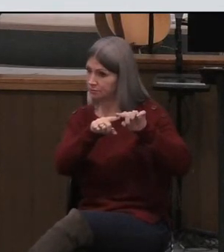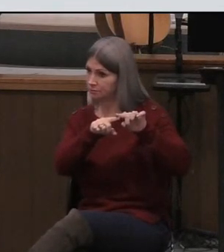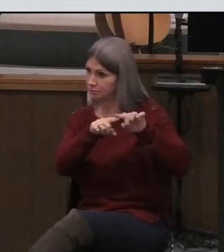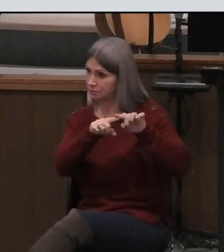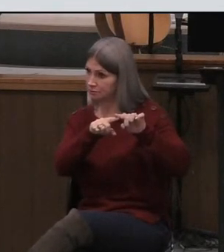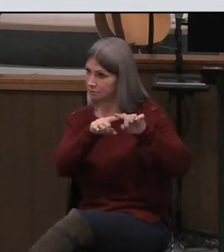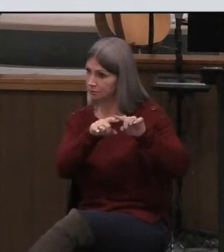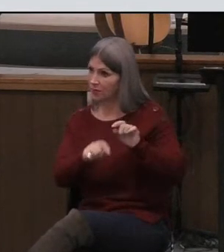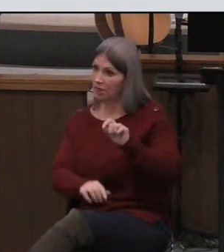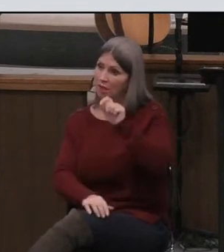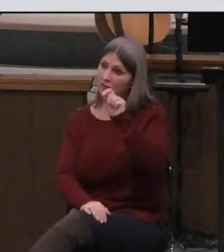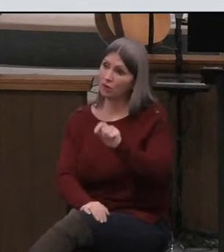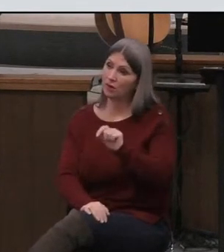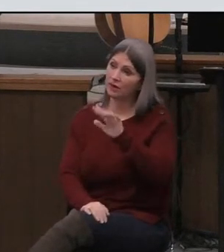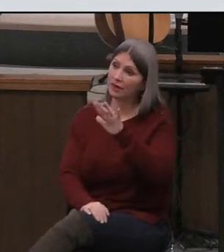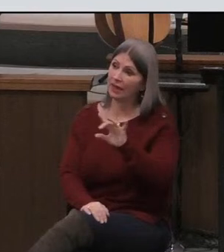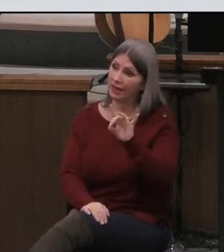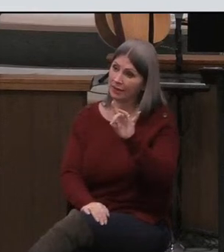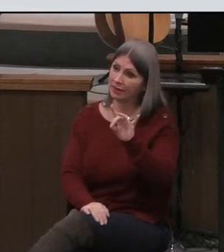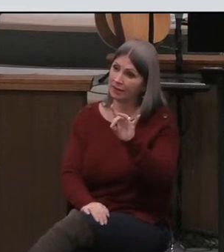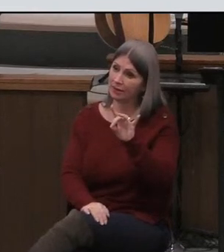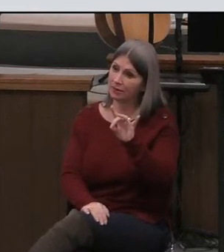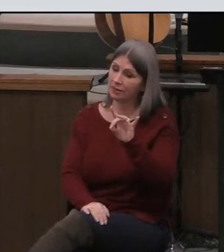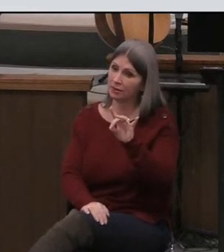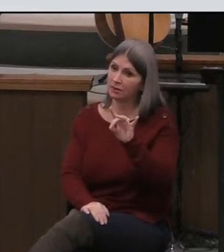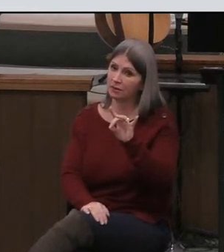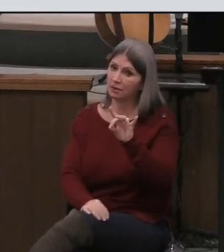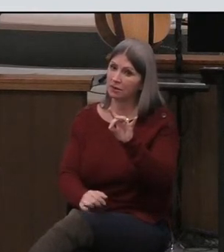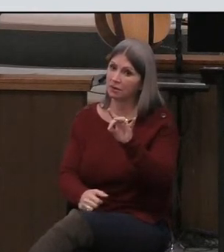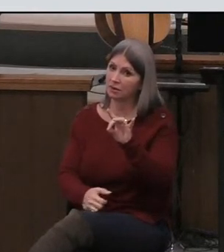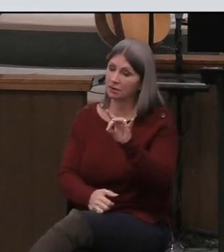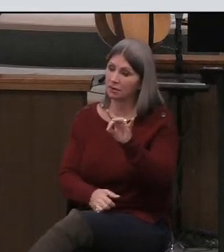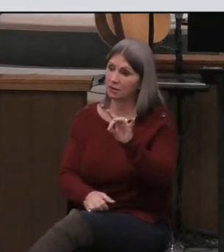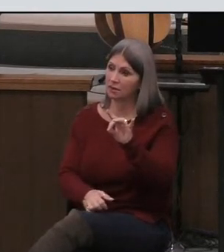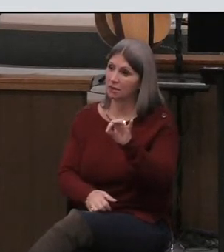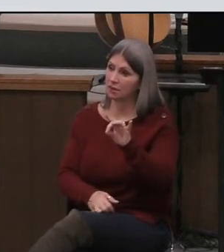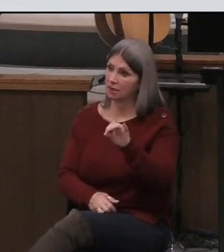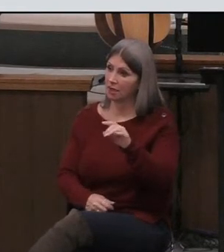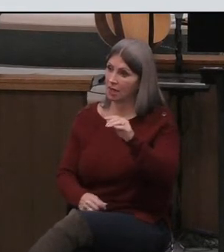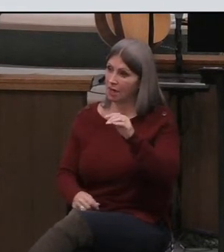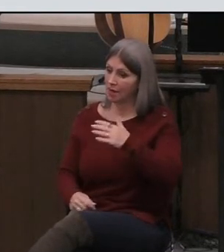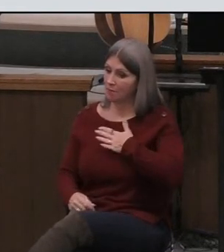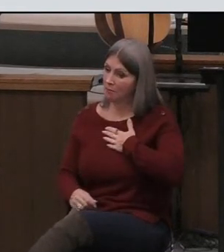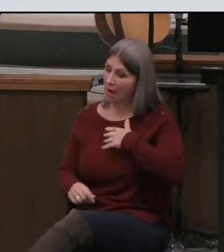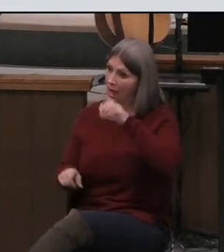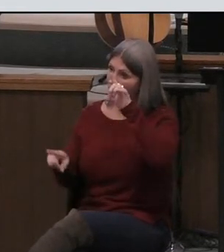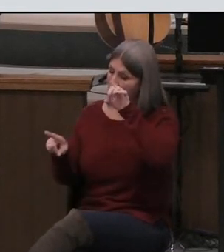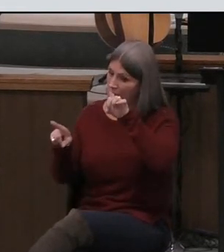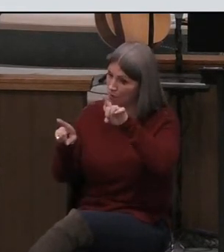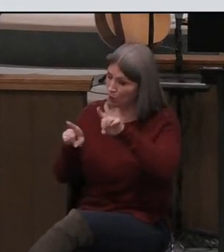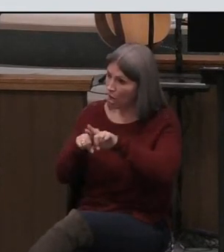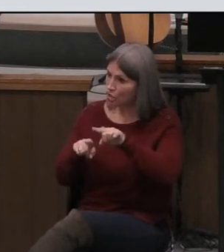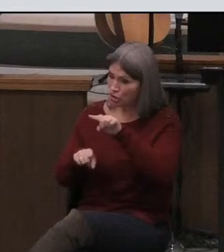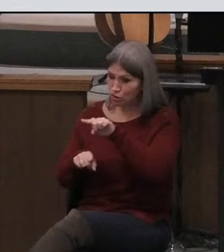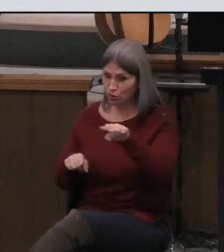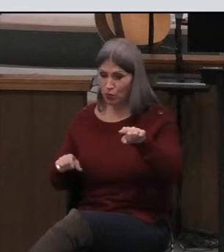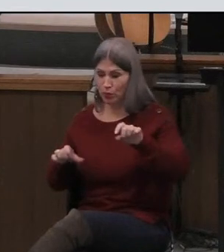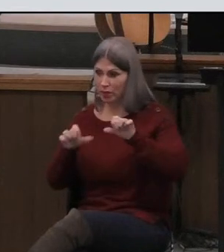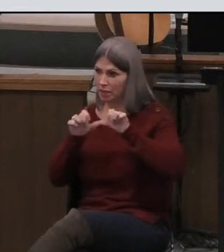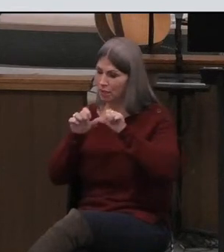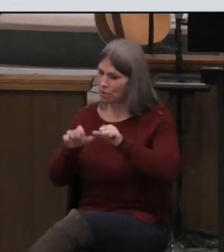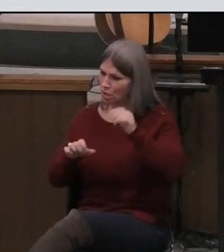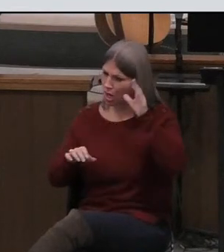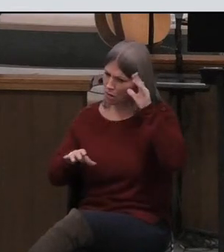In verse 58, it says, "Therefore, my beloved brethren, be steadfast,